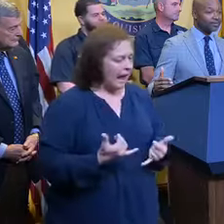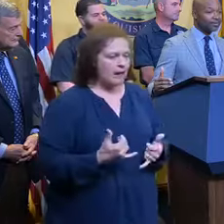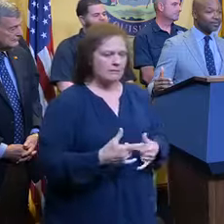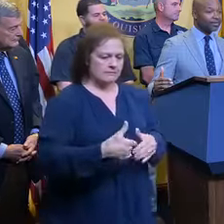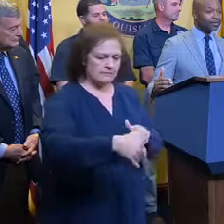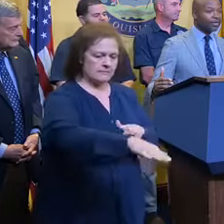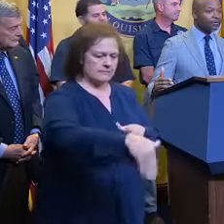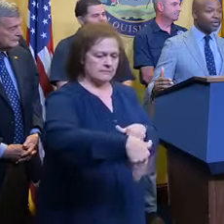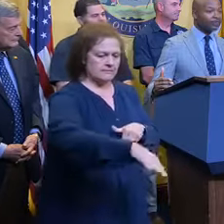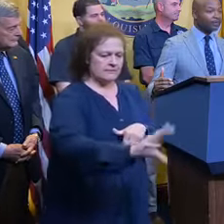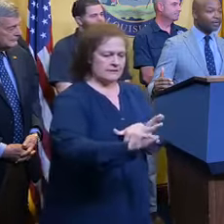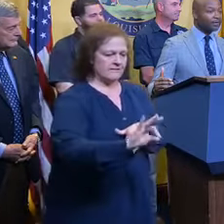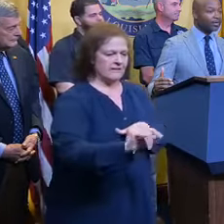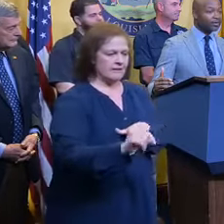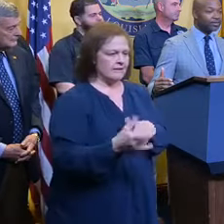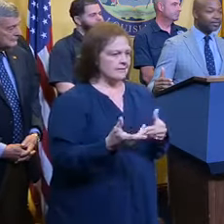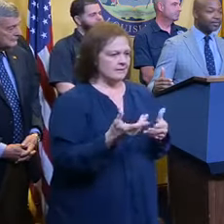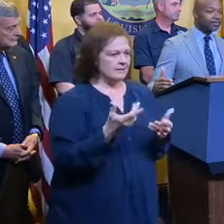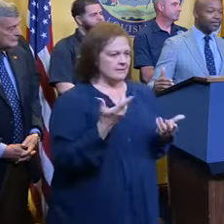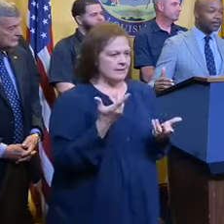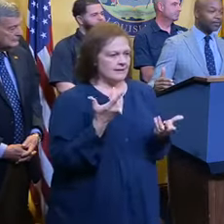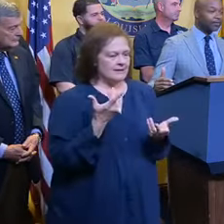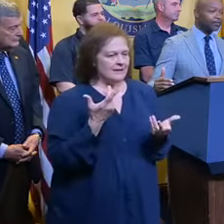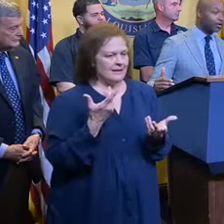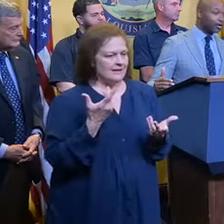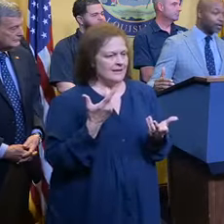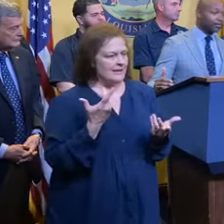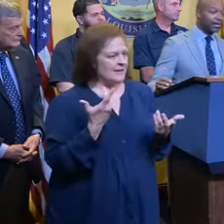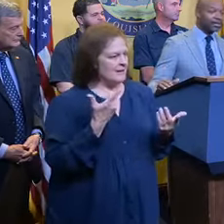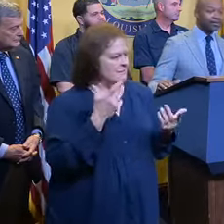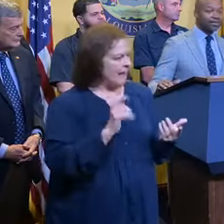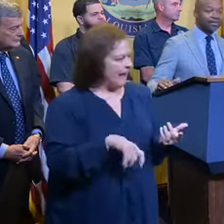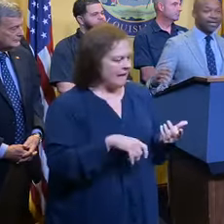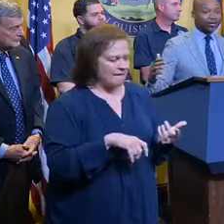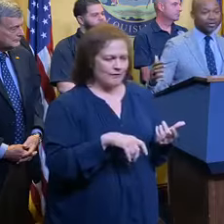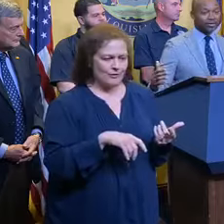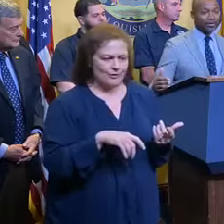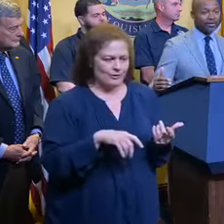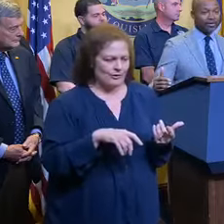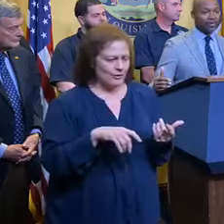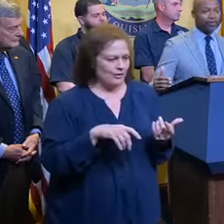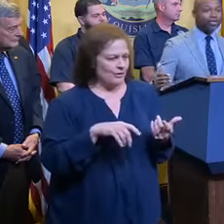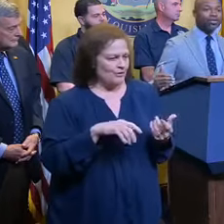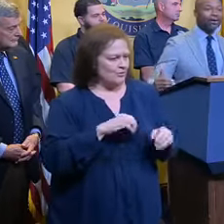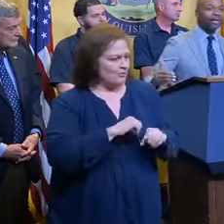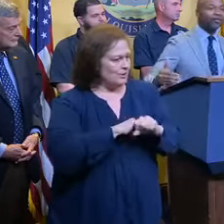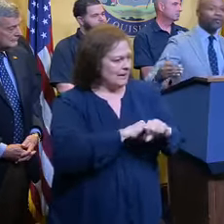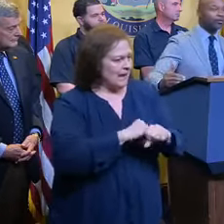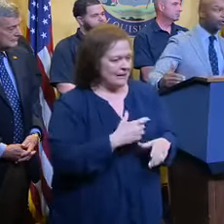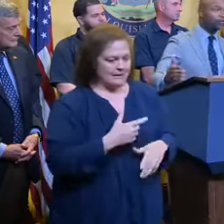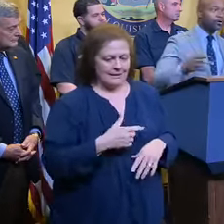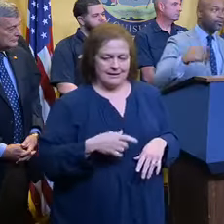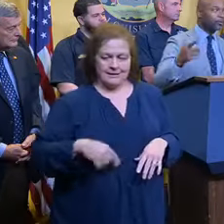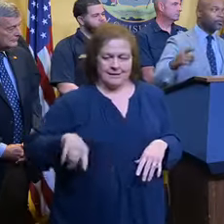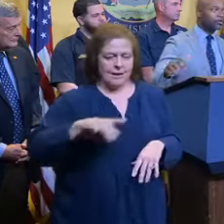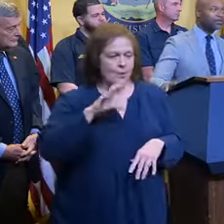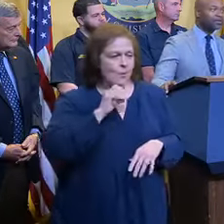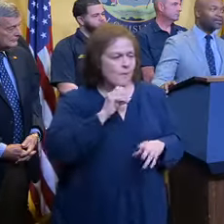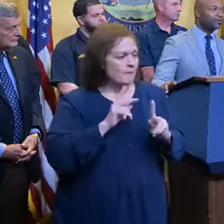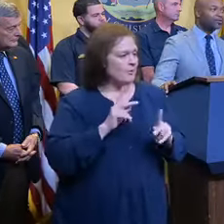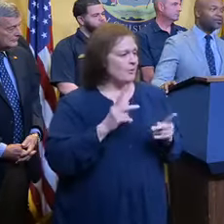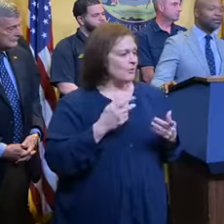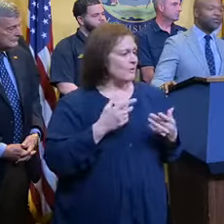ourselves because we have a population of immunocompromised and elderly who could not make it through this. Most people in